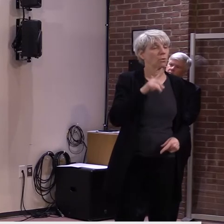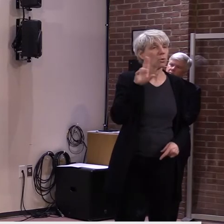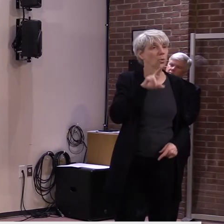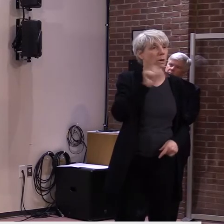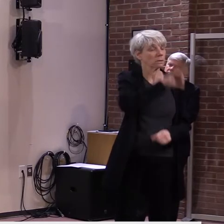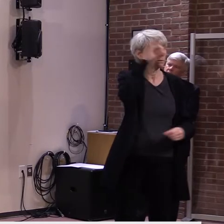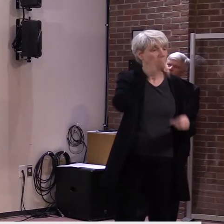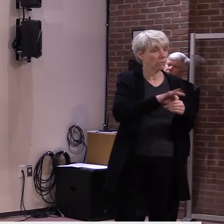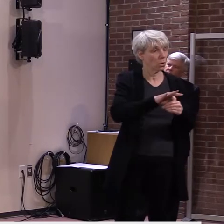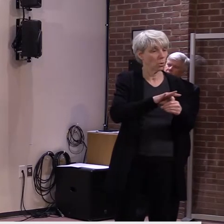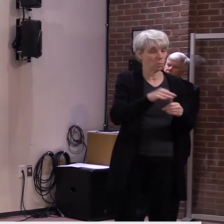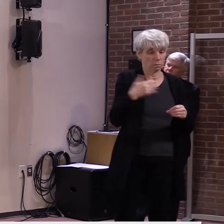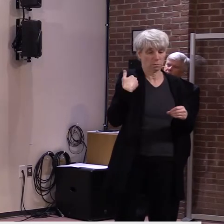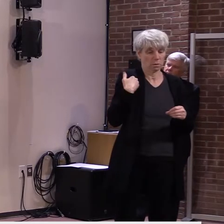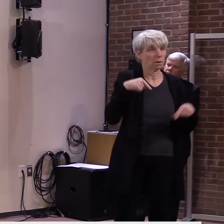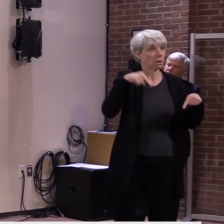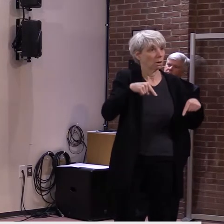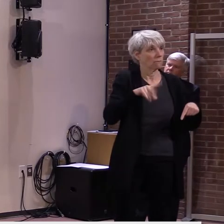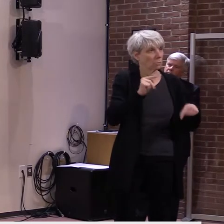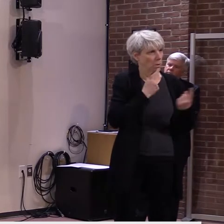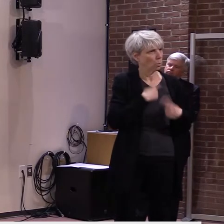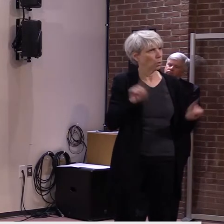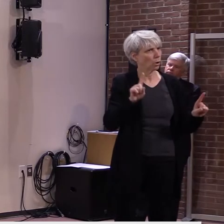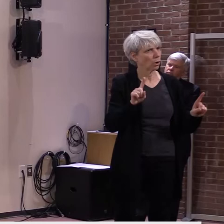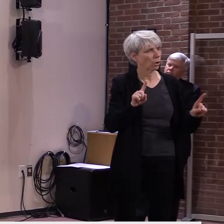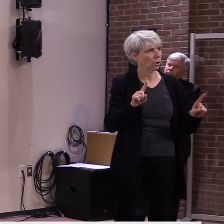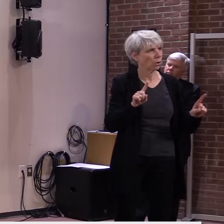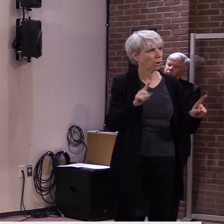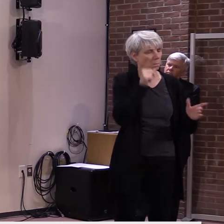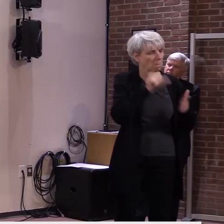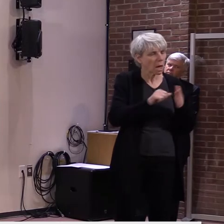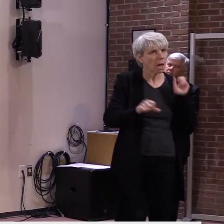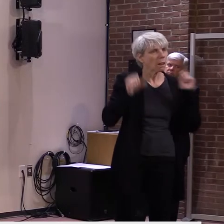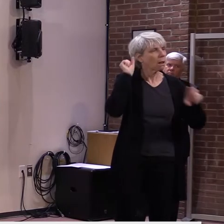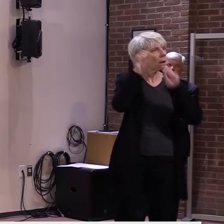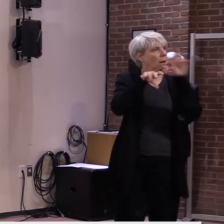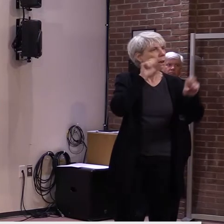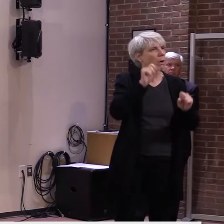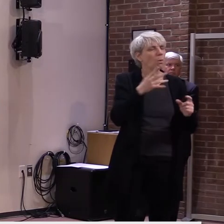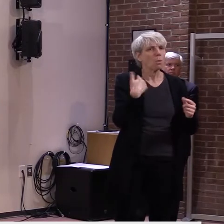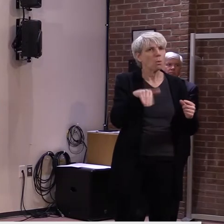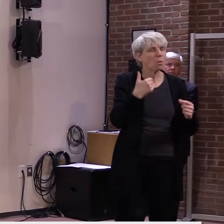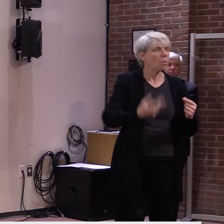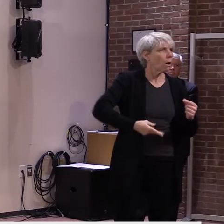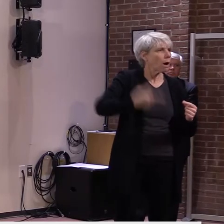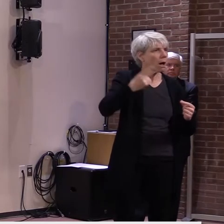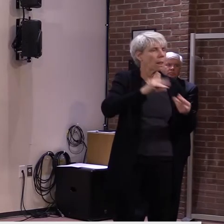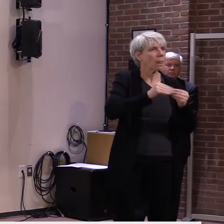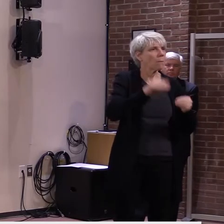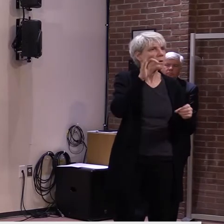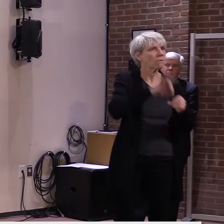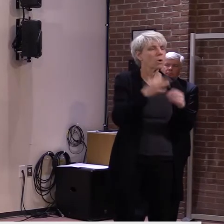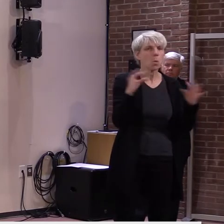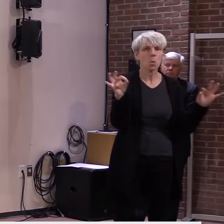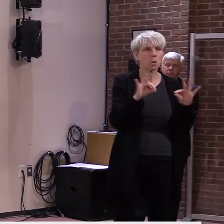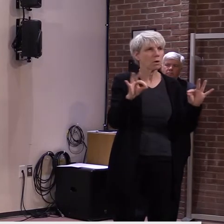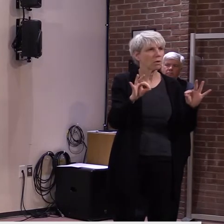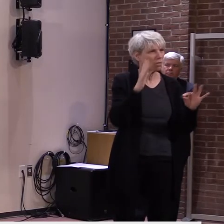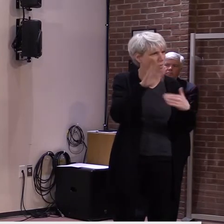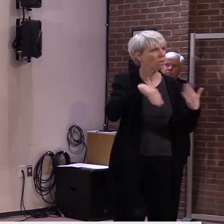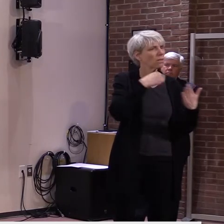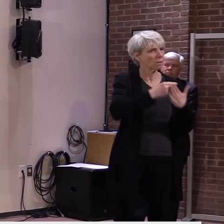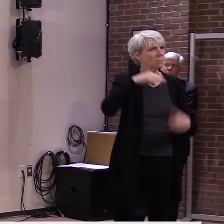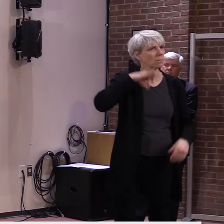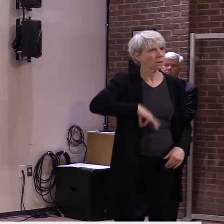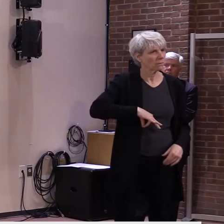it actually benefited everyone in some respects, and certainly Republicans. I think there were